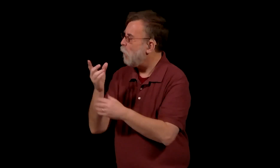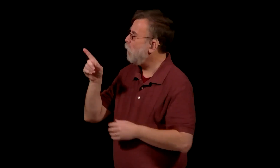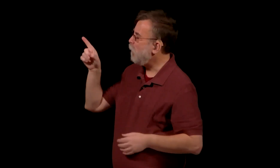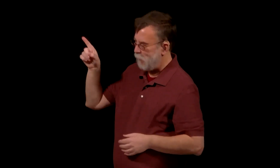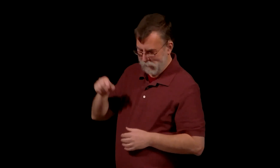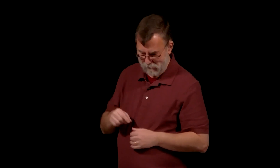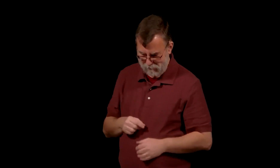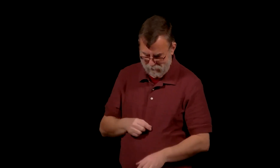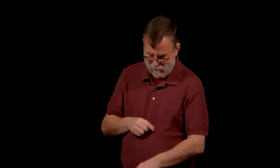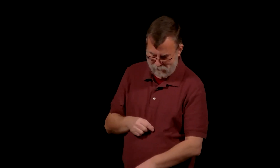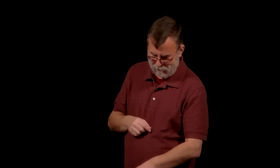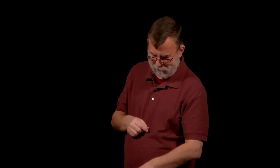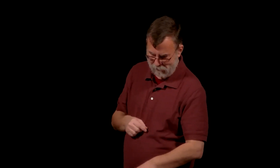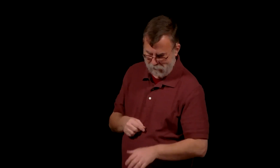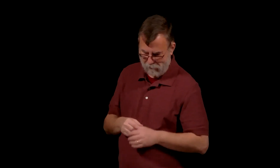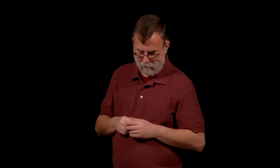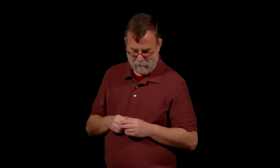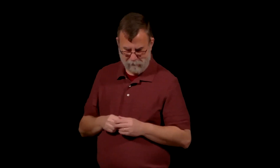continue to grow.